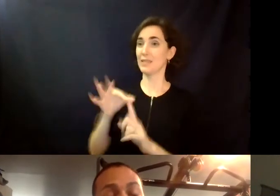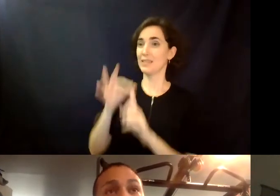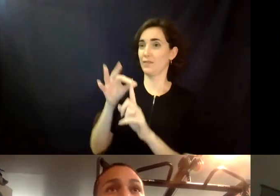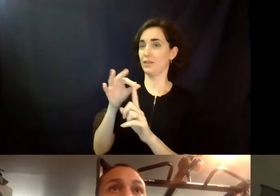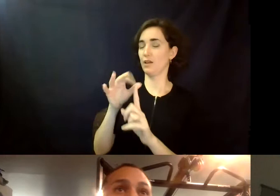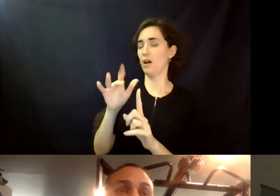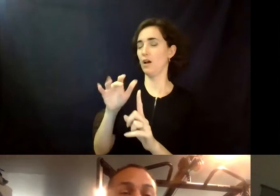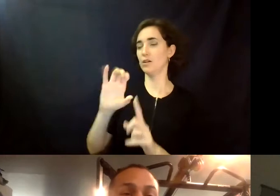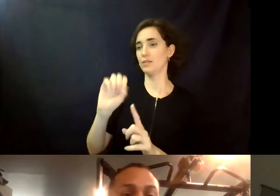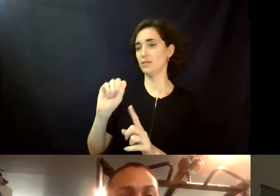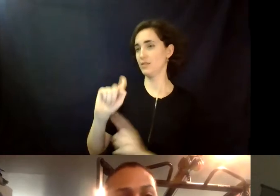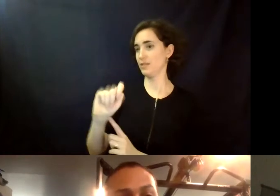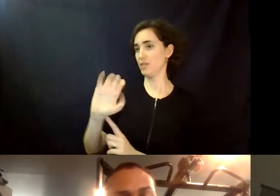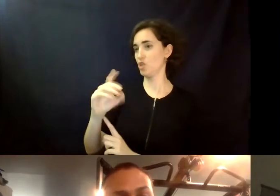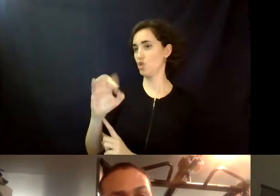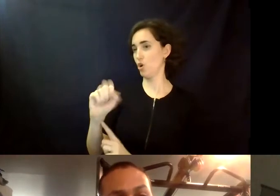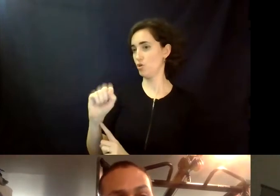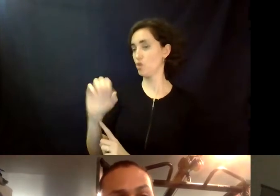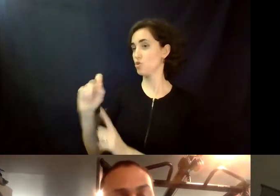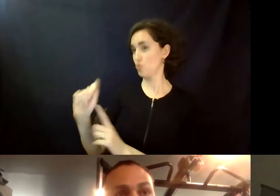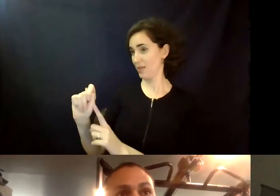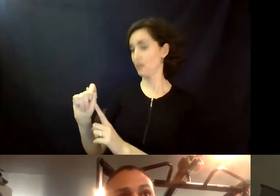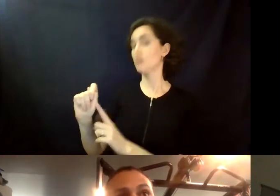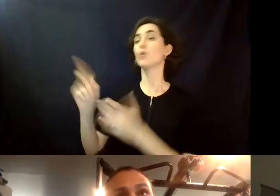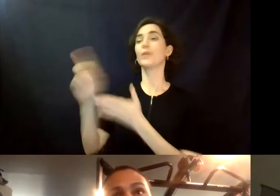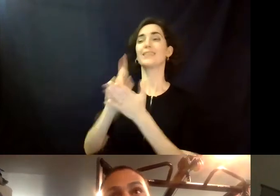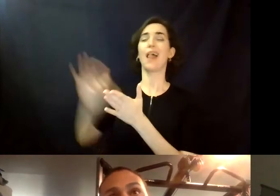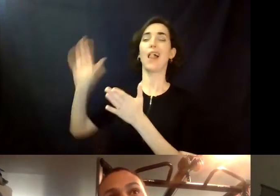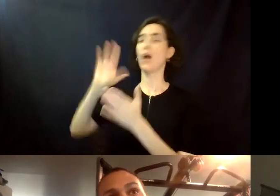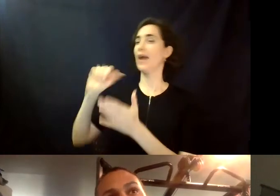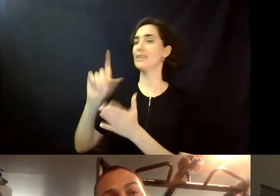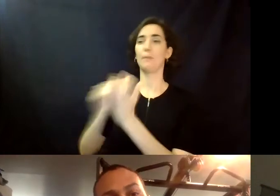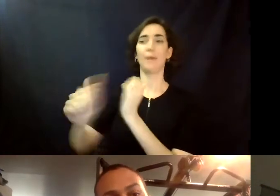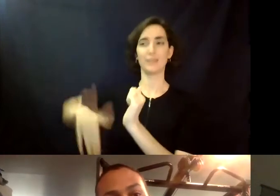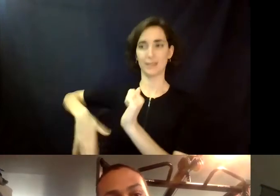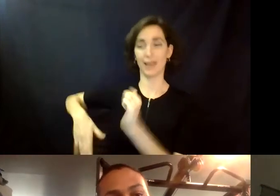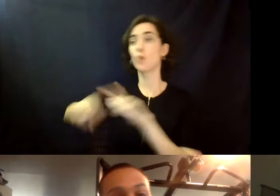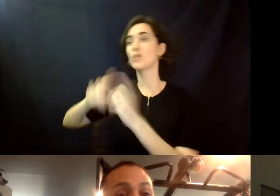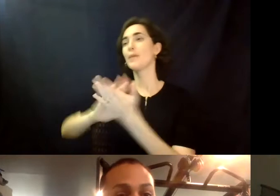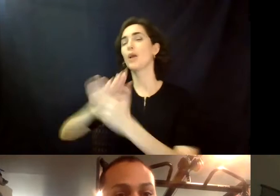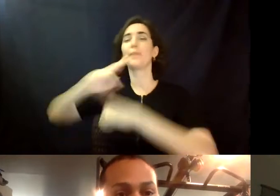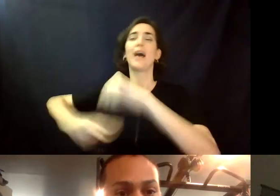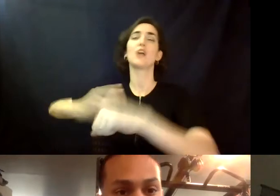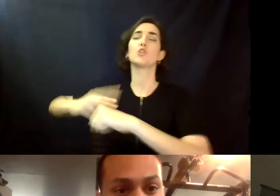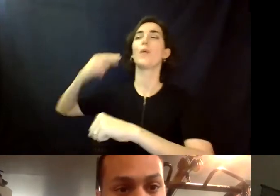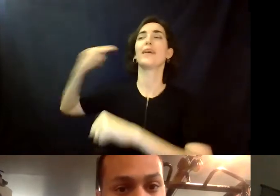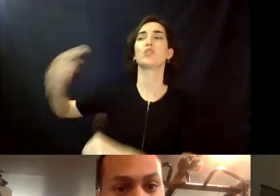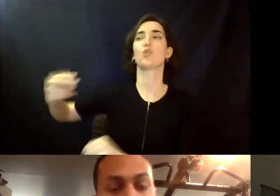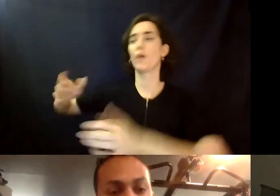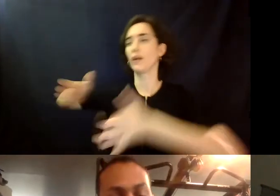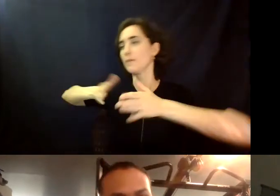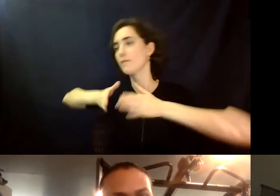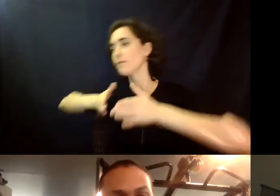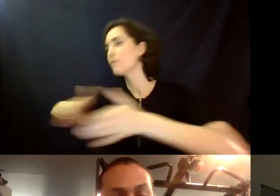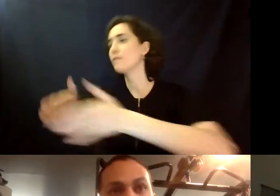ADA. And then it became a National Historic Monument. So there's just a lot of red tape that we have to get around when it